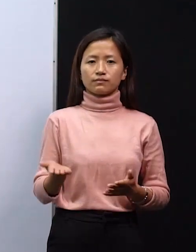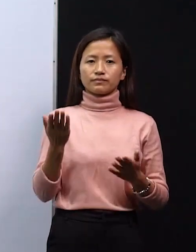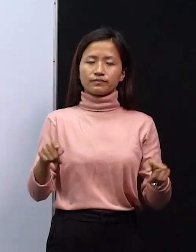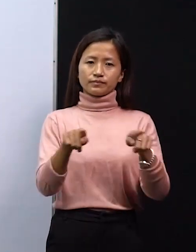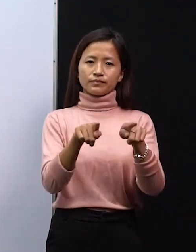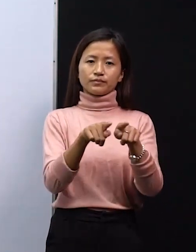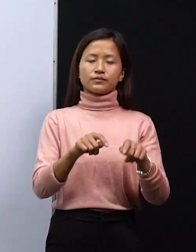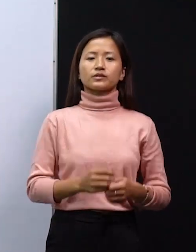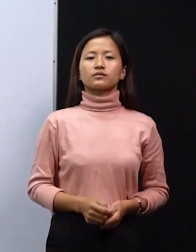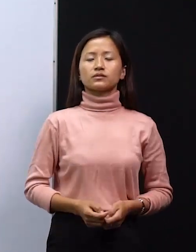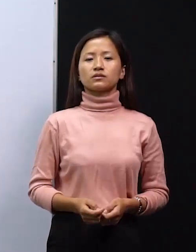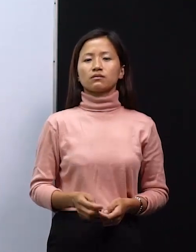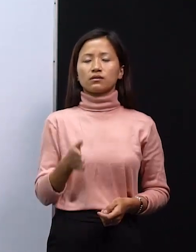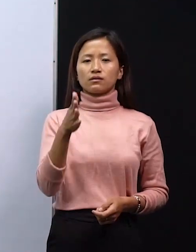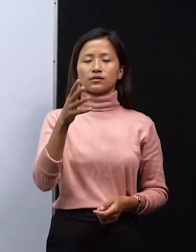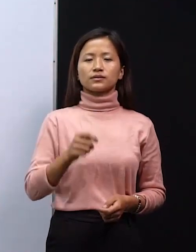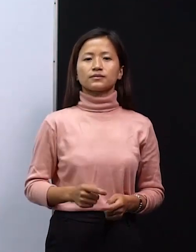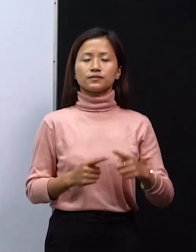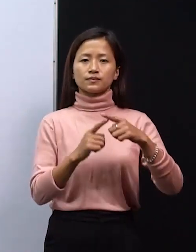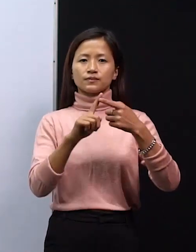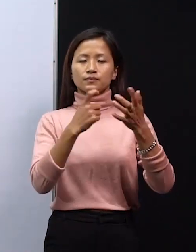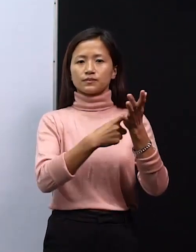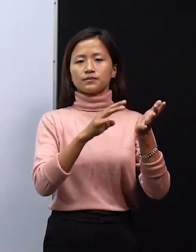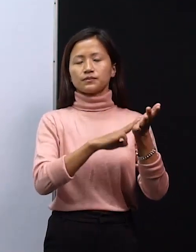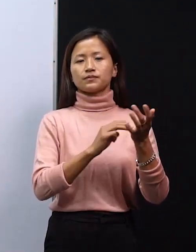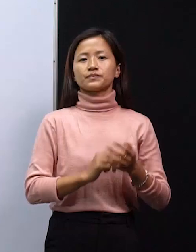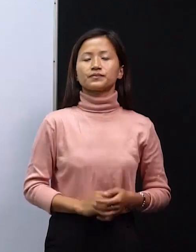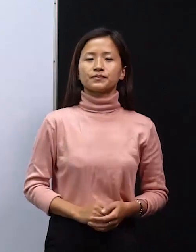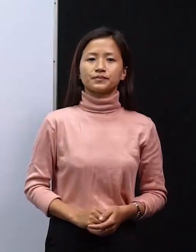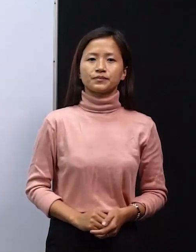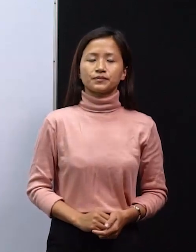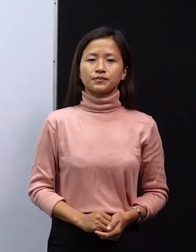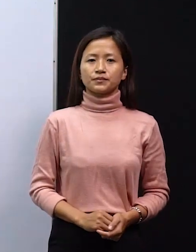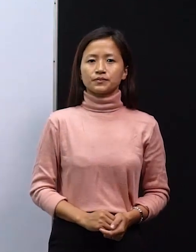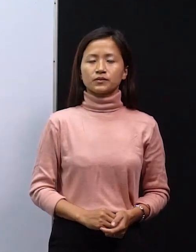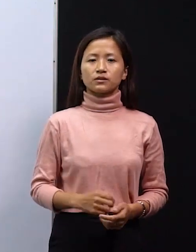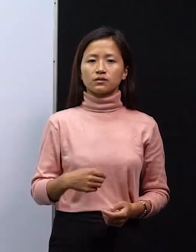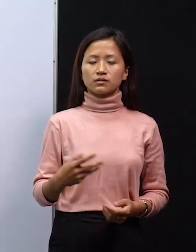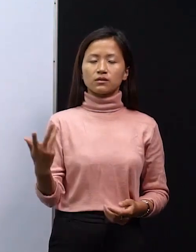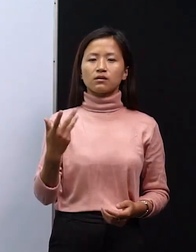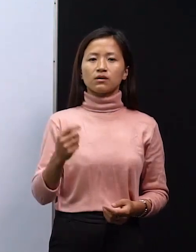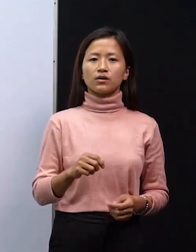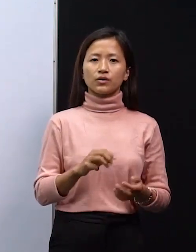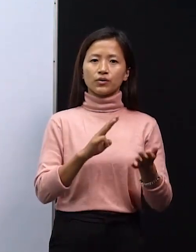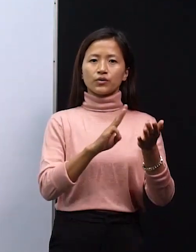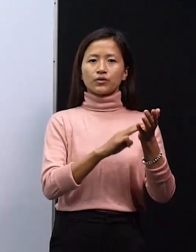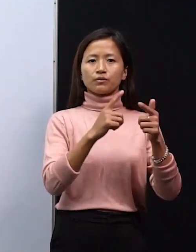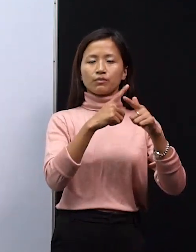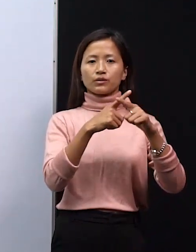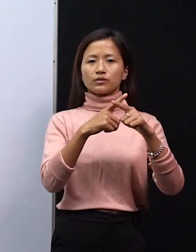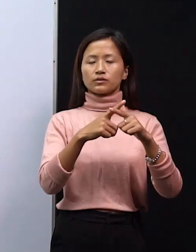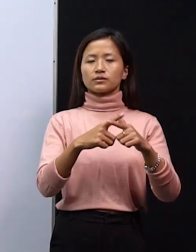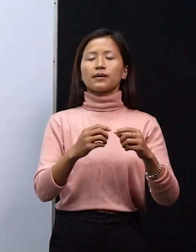All of them are unlike terms. Okay? Right? So this is how you will multiply a binomial and